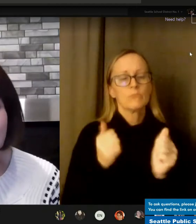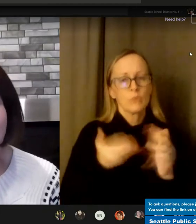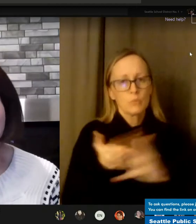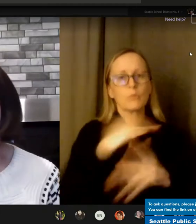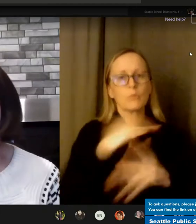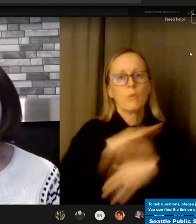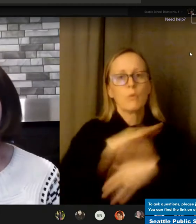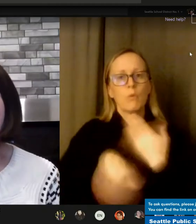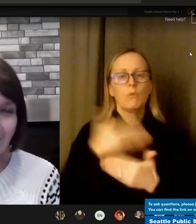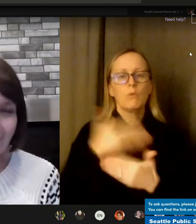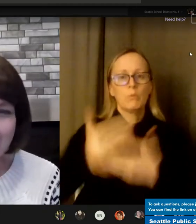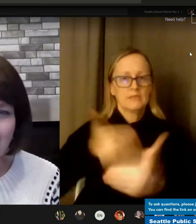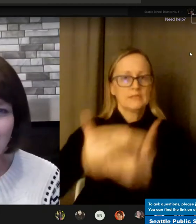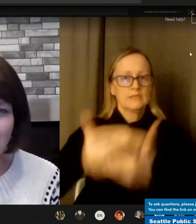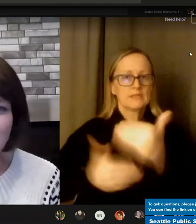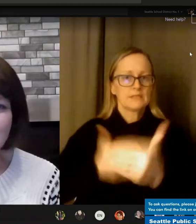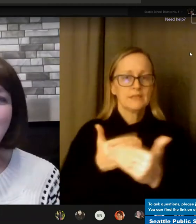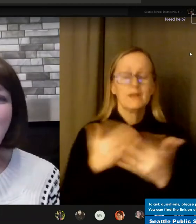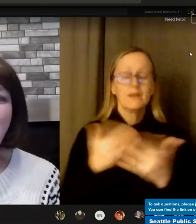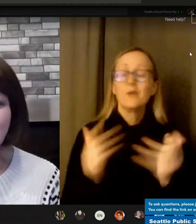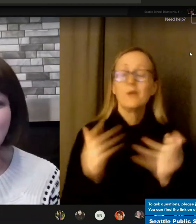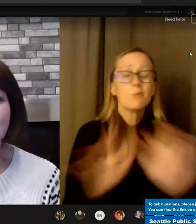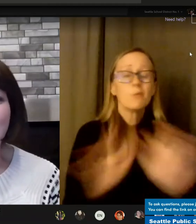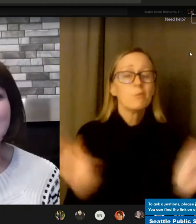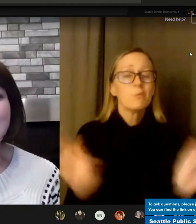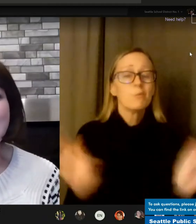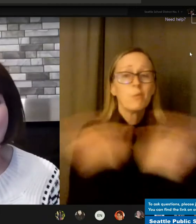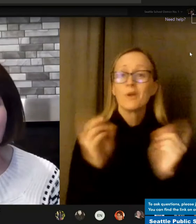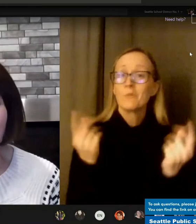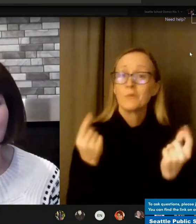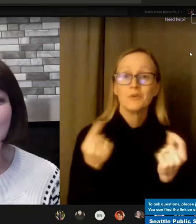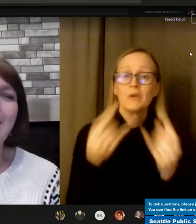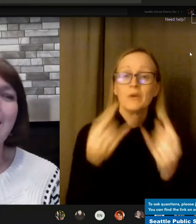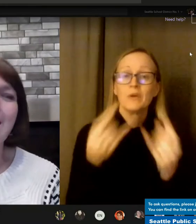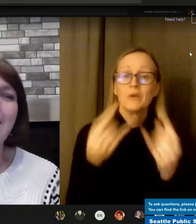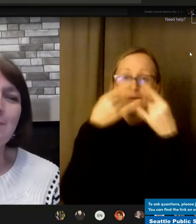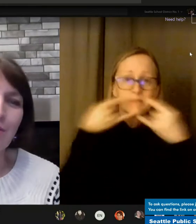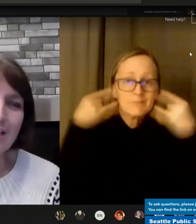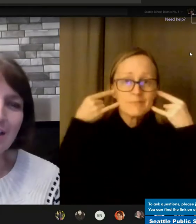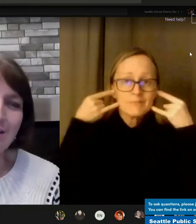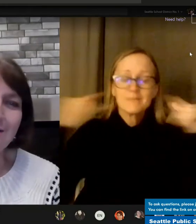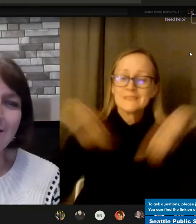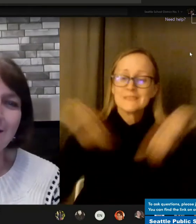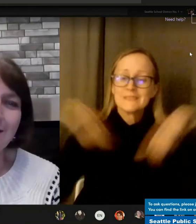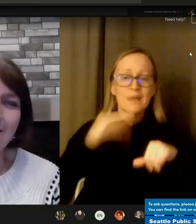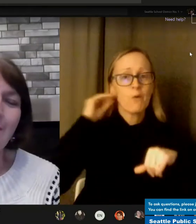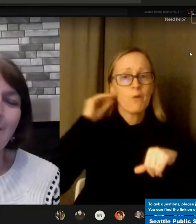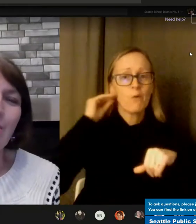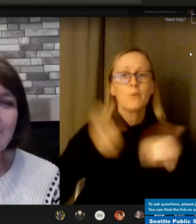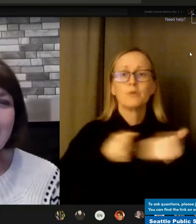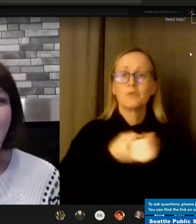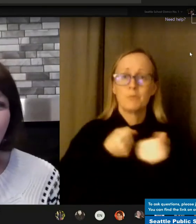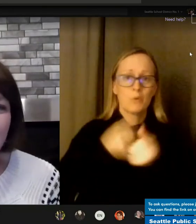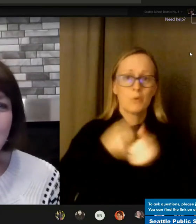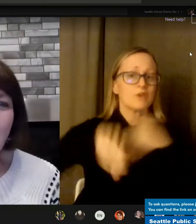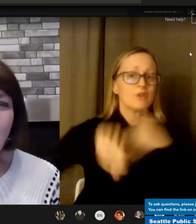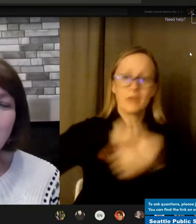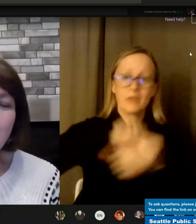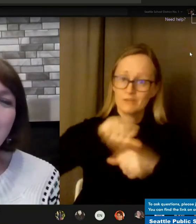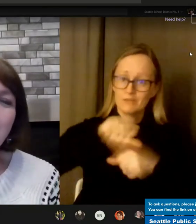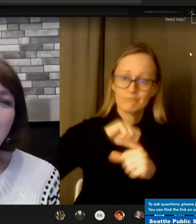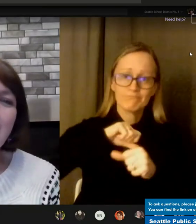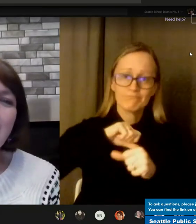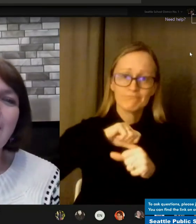thing any of us can do is mask up, stay home, and support each other. I'm going to now pass it over